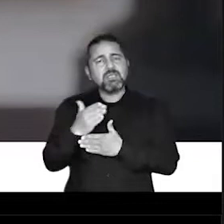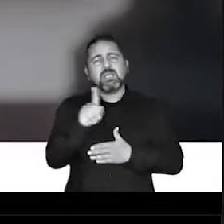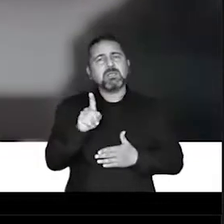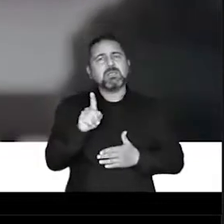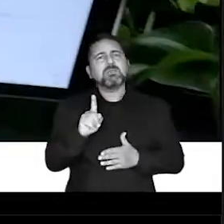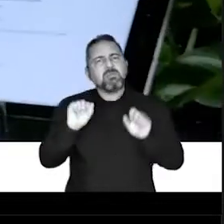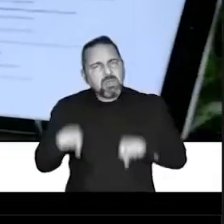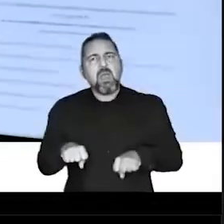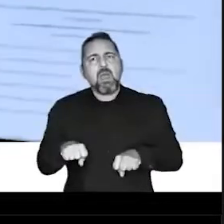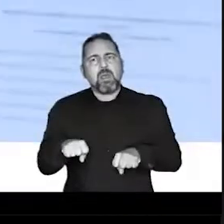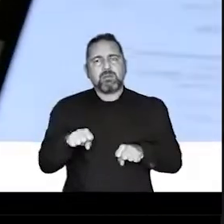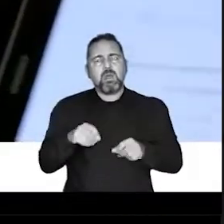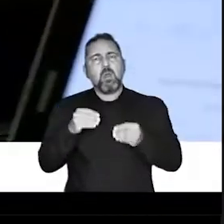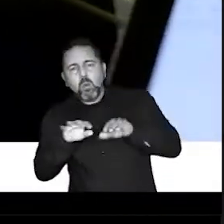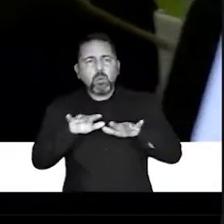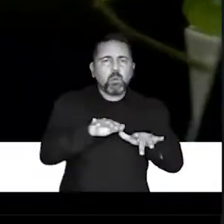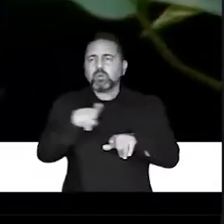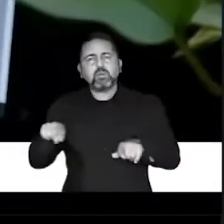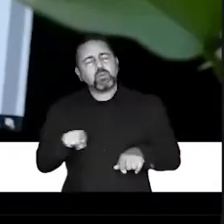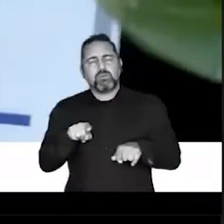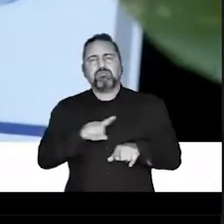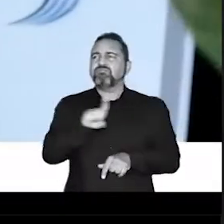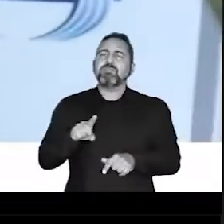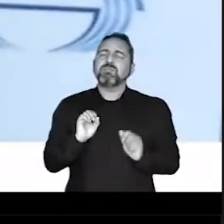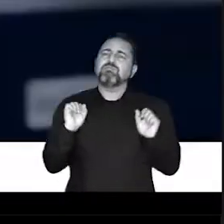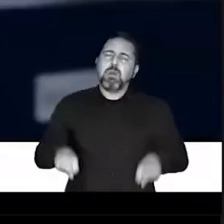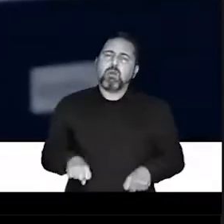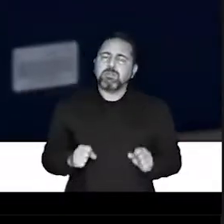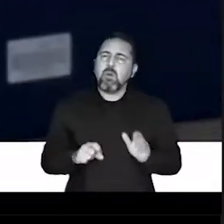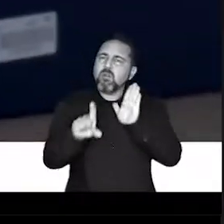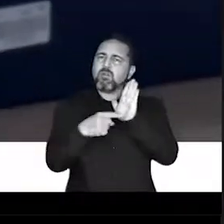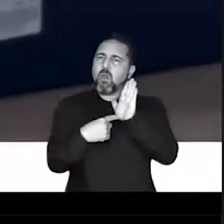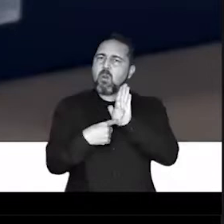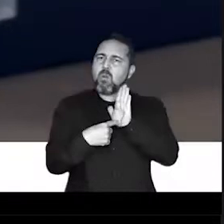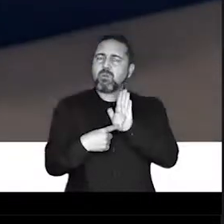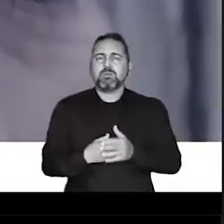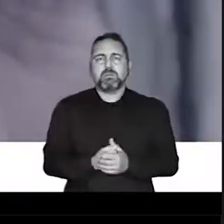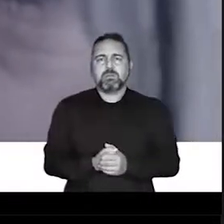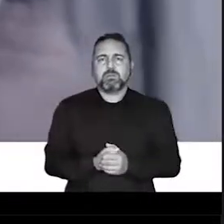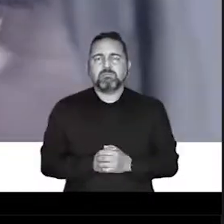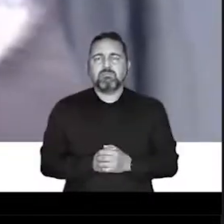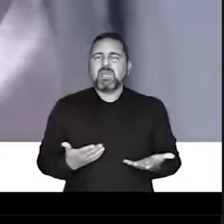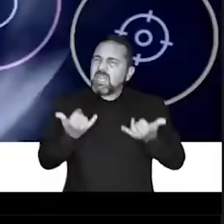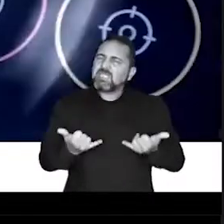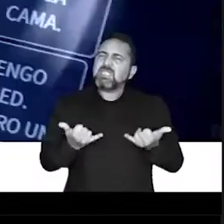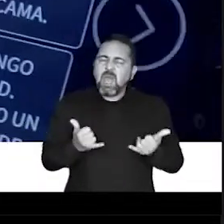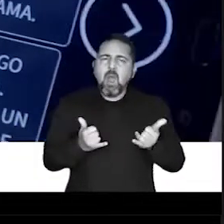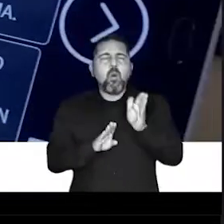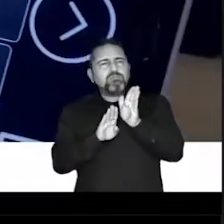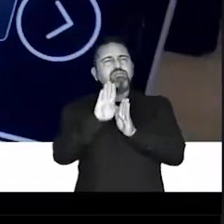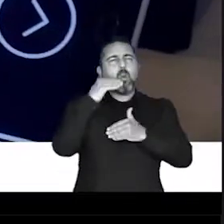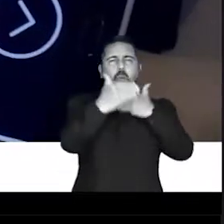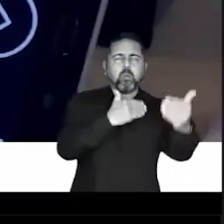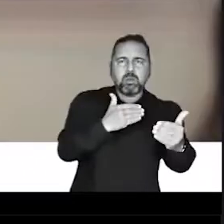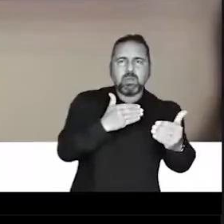that products and services be designed and manufactured so that they can be used by people with disabilities. Although considerable progress has